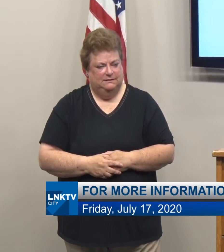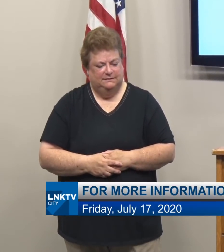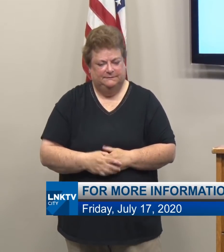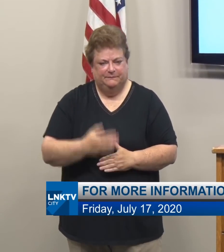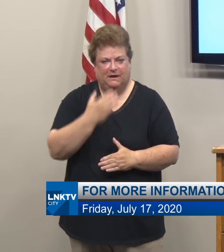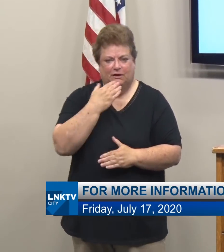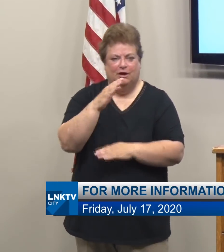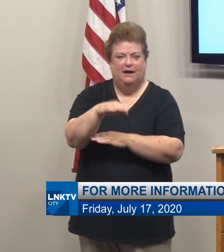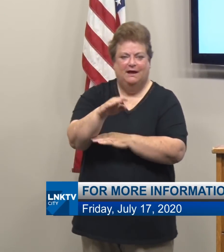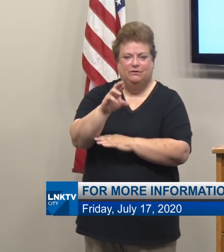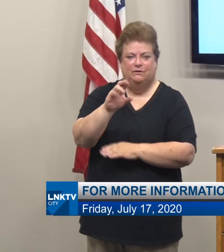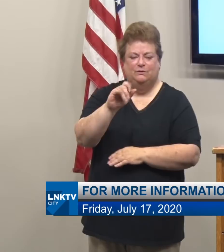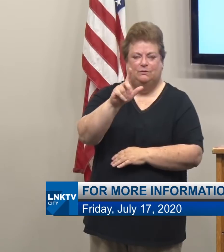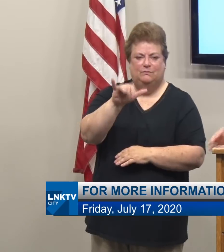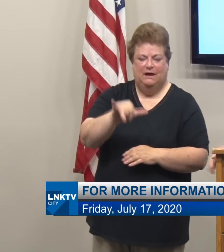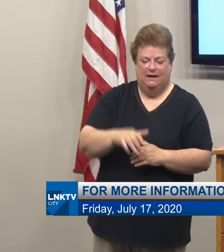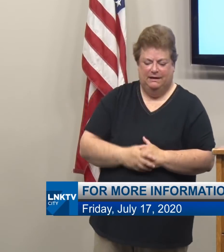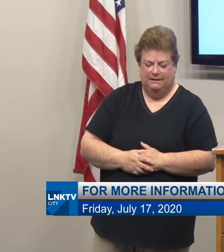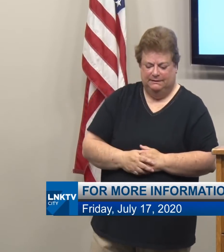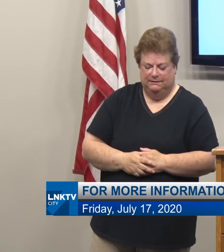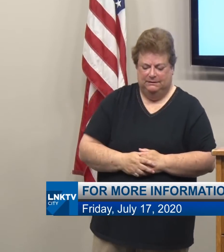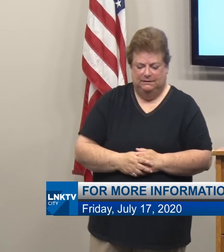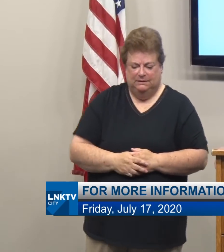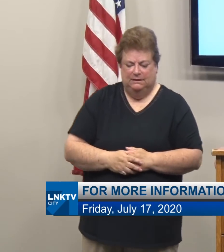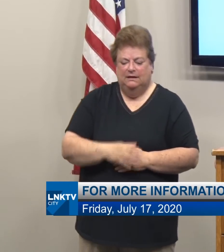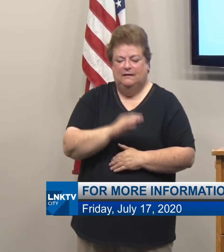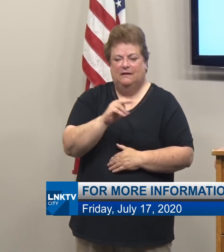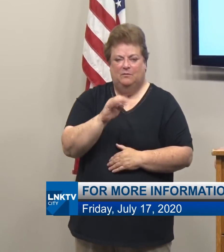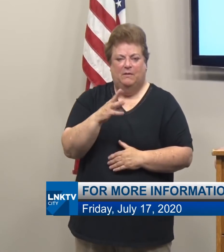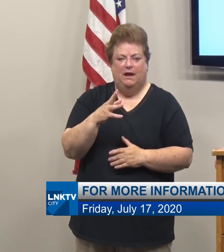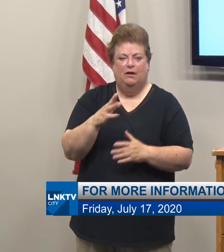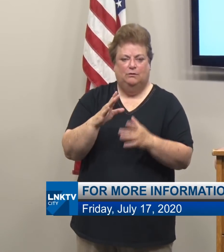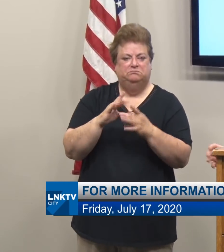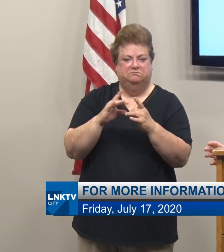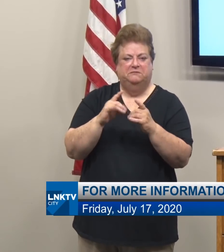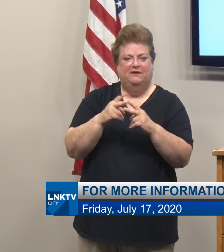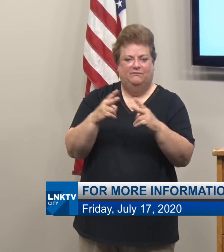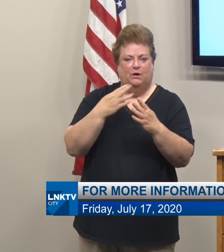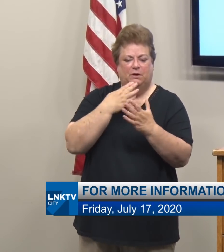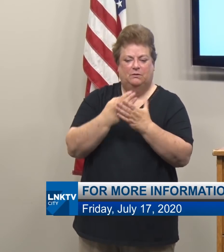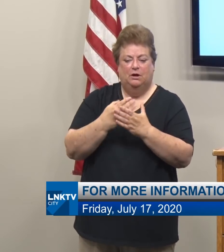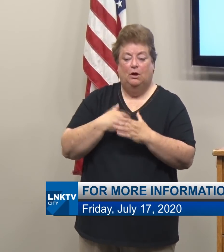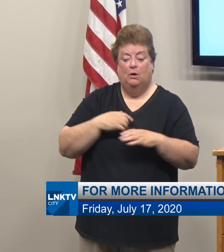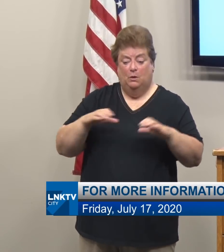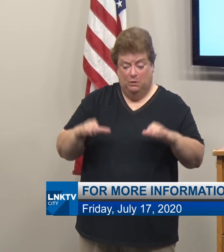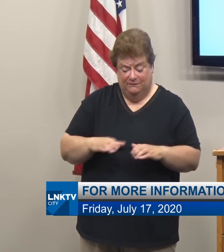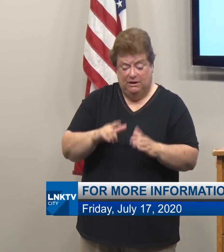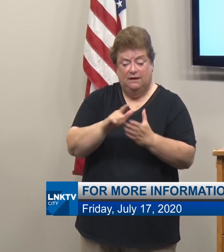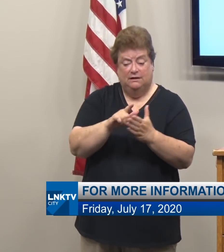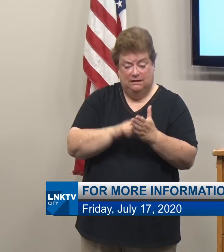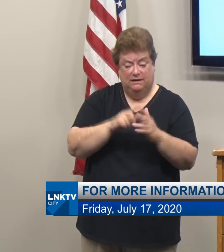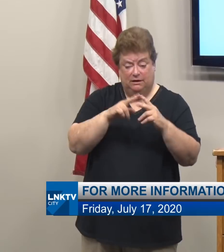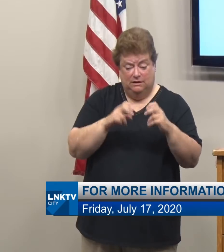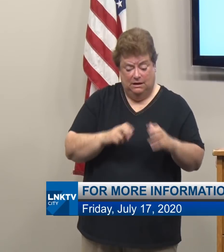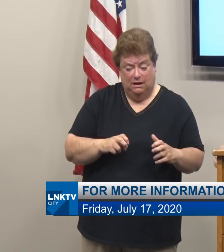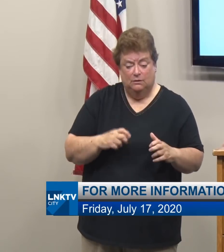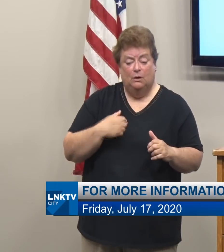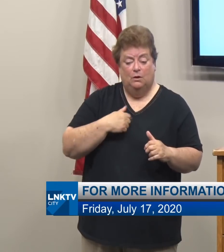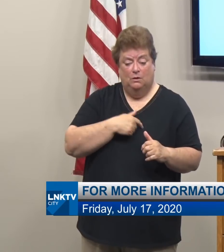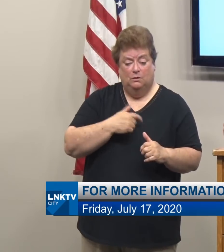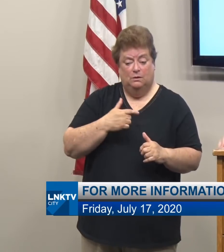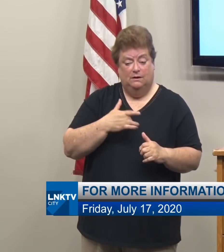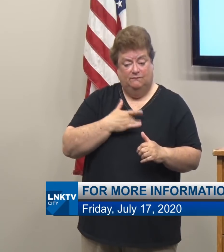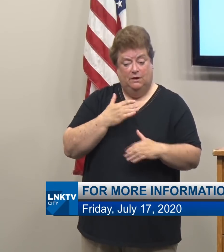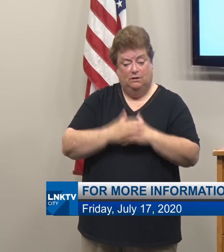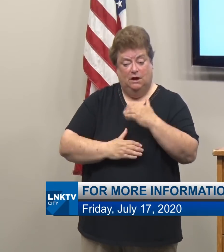Good afternoon, Riley. I think the mayor has expressed it very well. We have done a legal analysis, and we feel comfortable that we can proceed